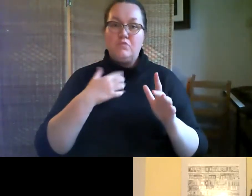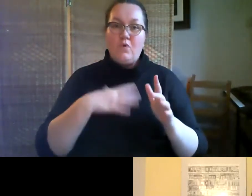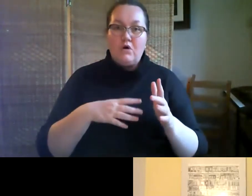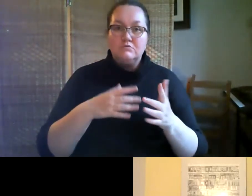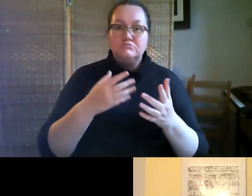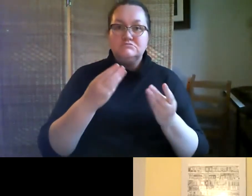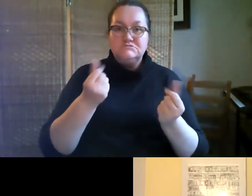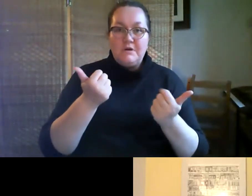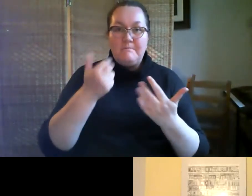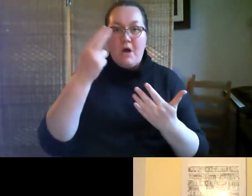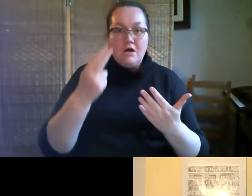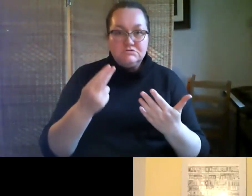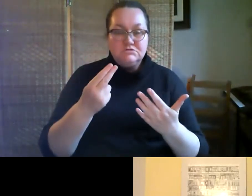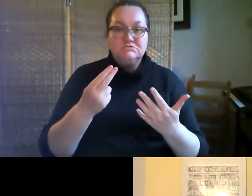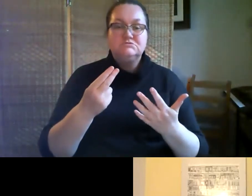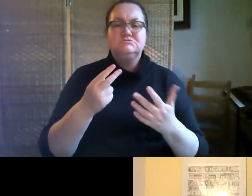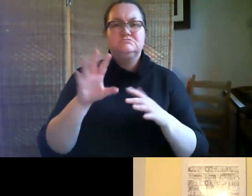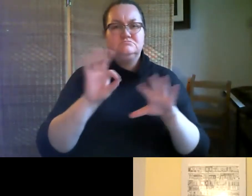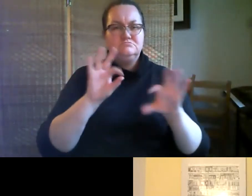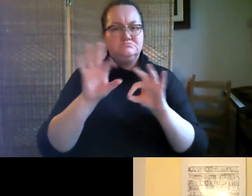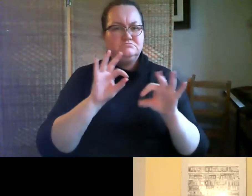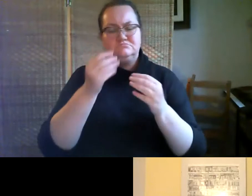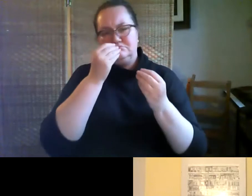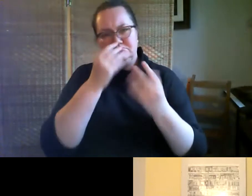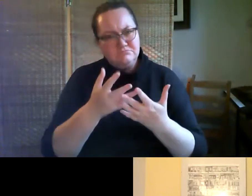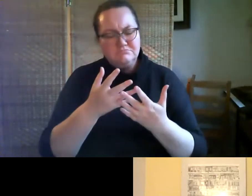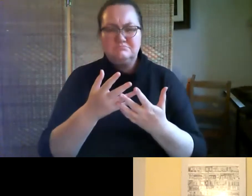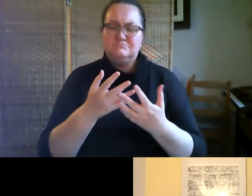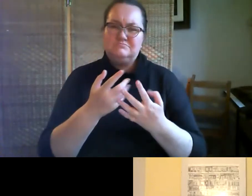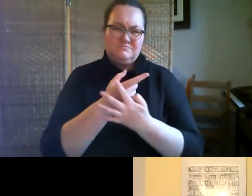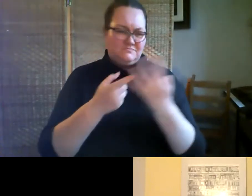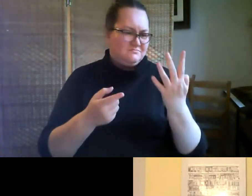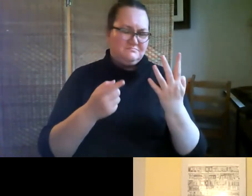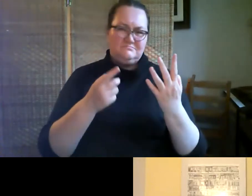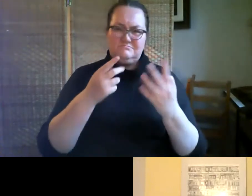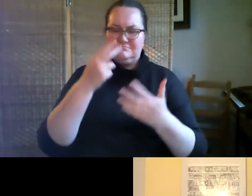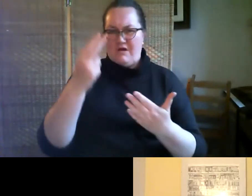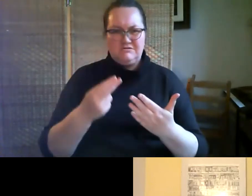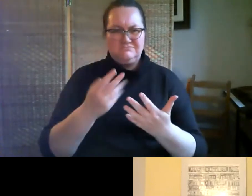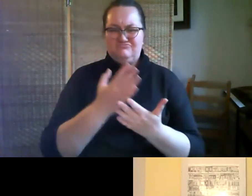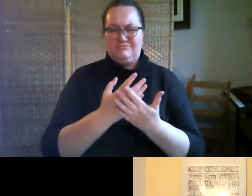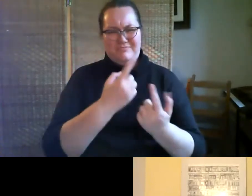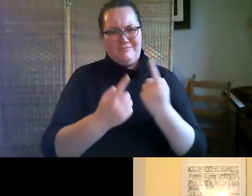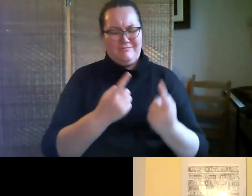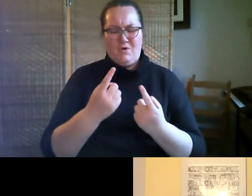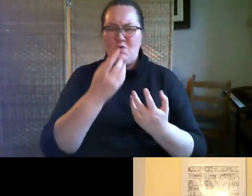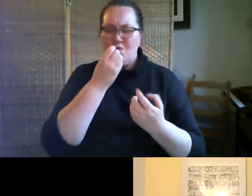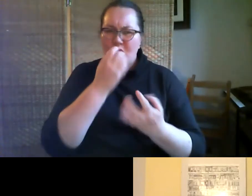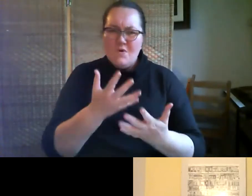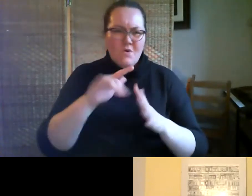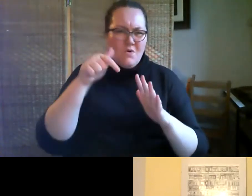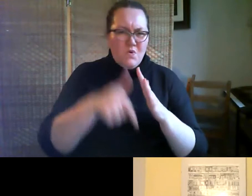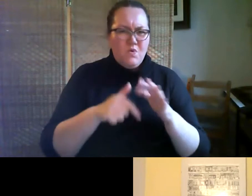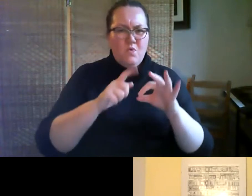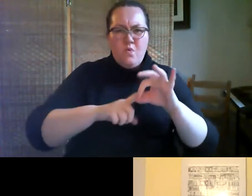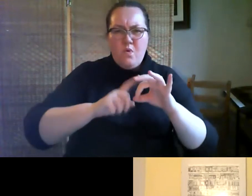got 4 artists with huge depth and longevity of experience of making work, and both